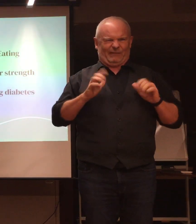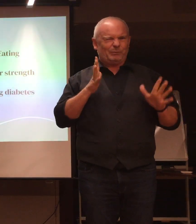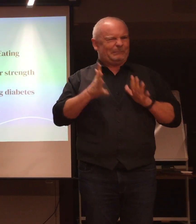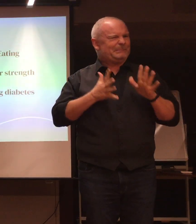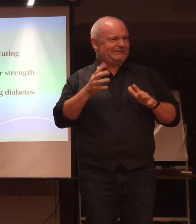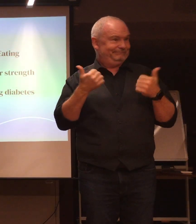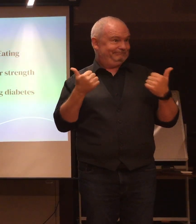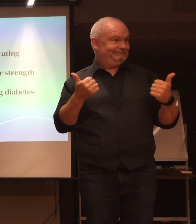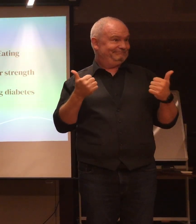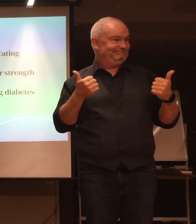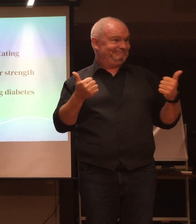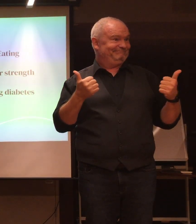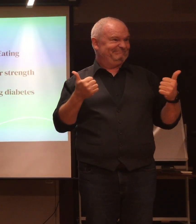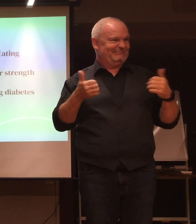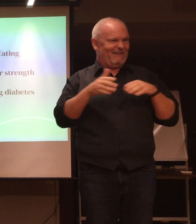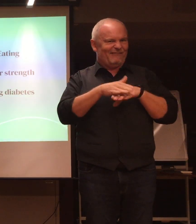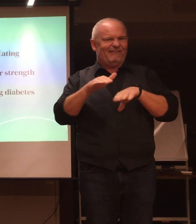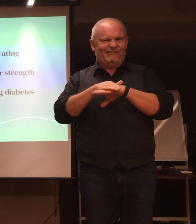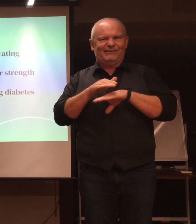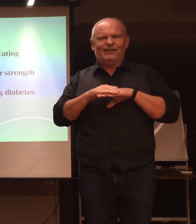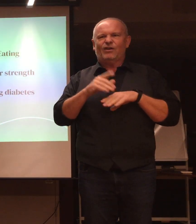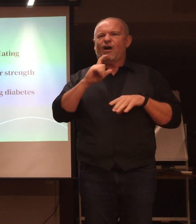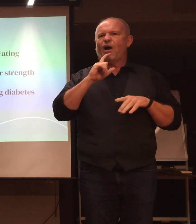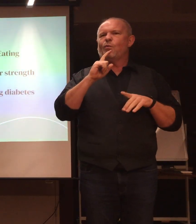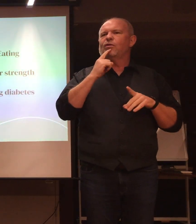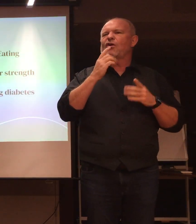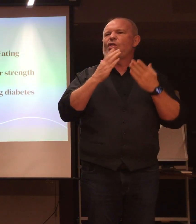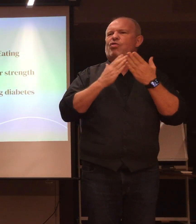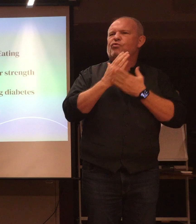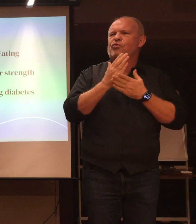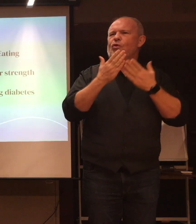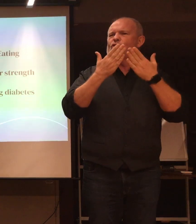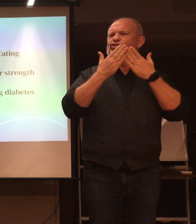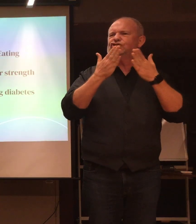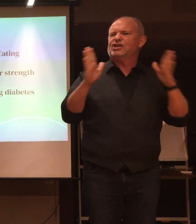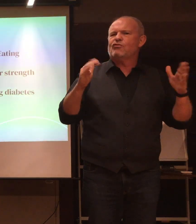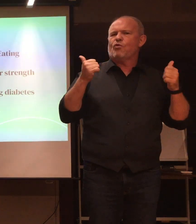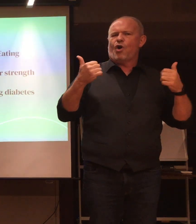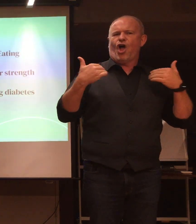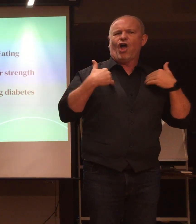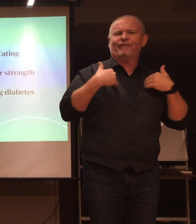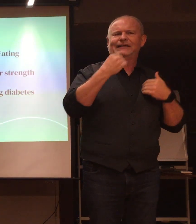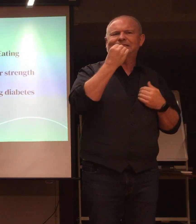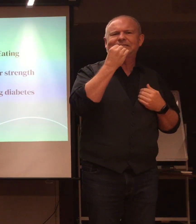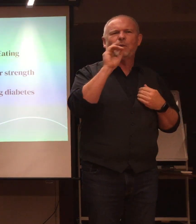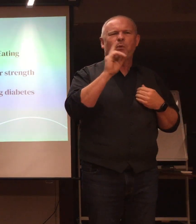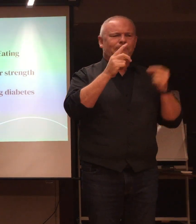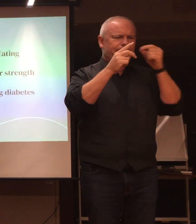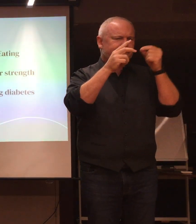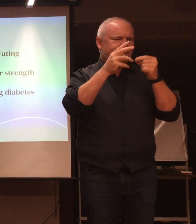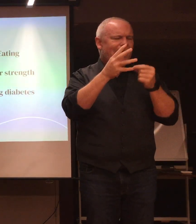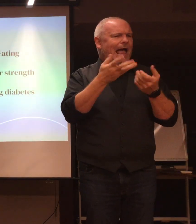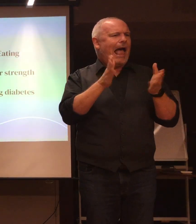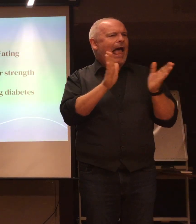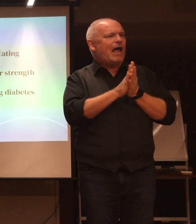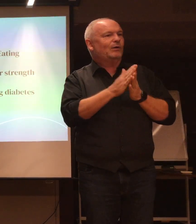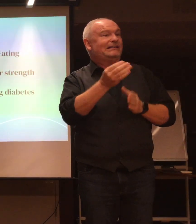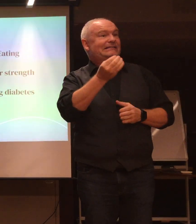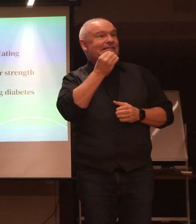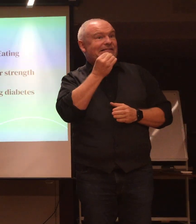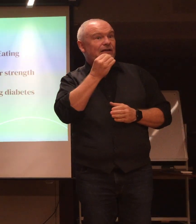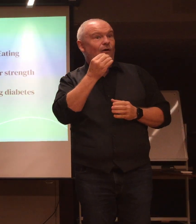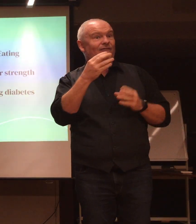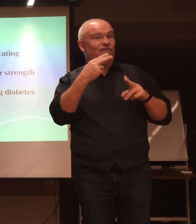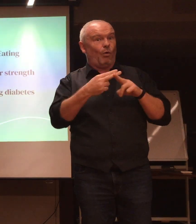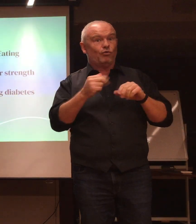means. So I'm going to go through just some general healthy eating. We're going to talk about how to eat for